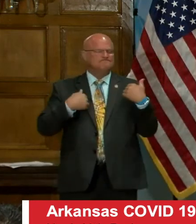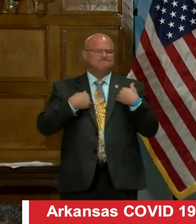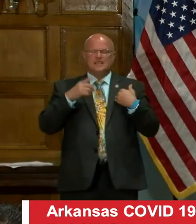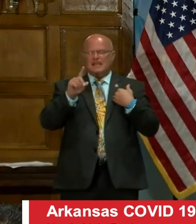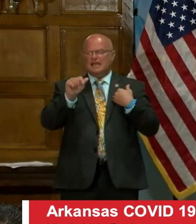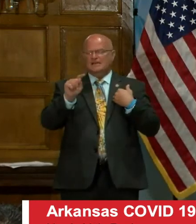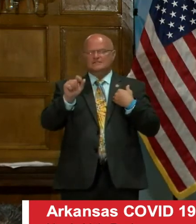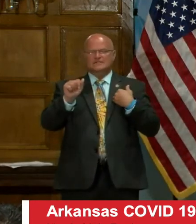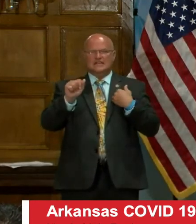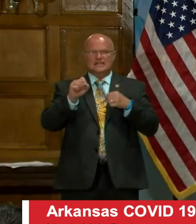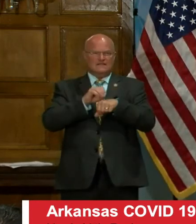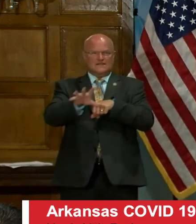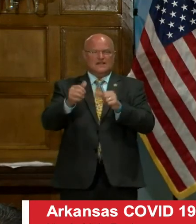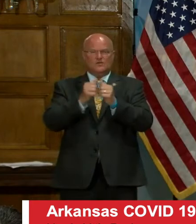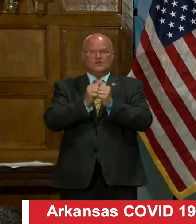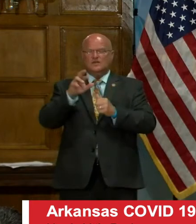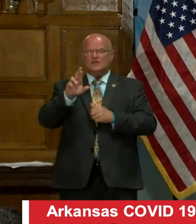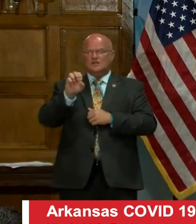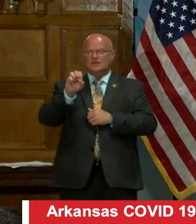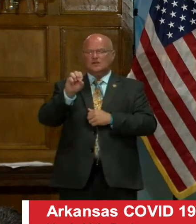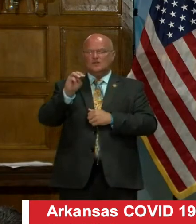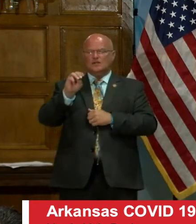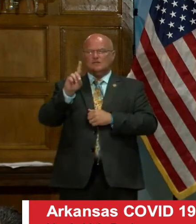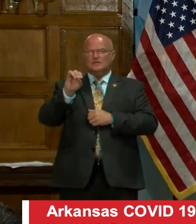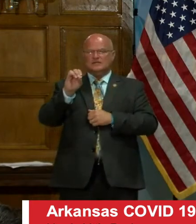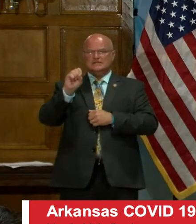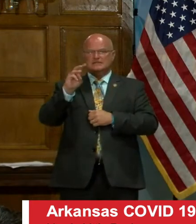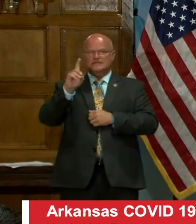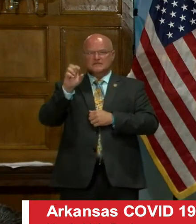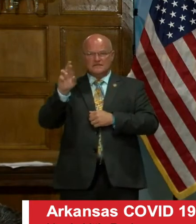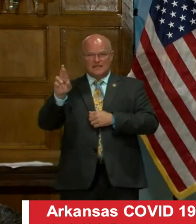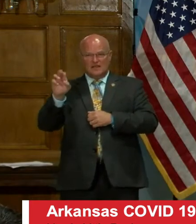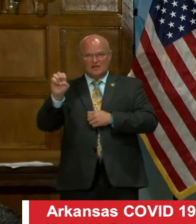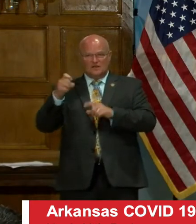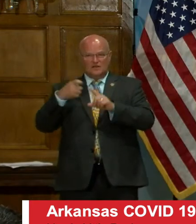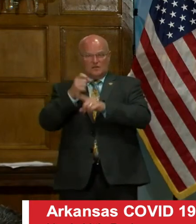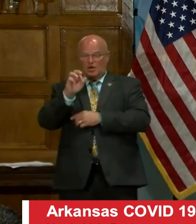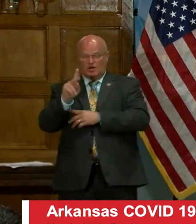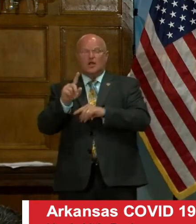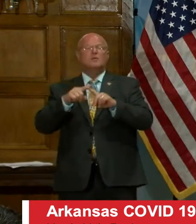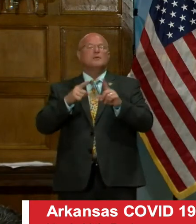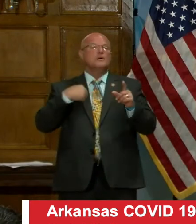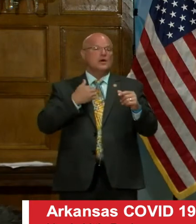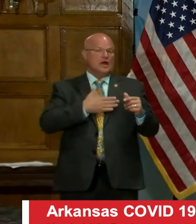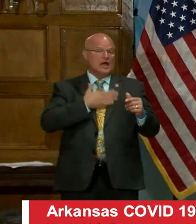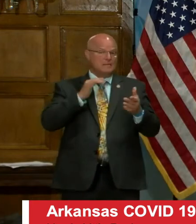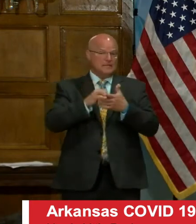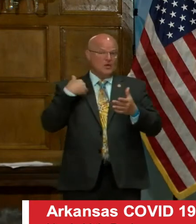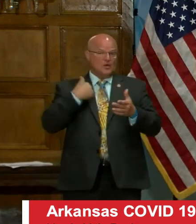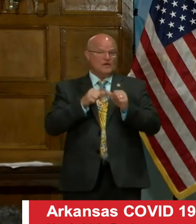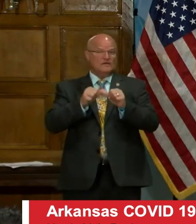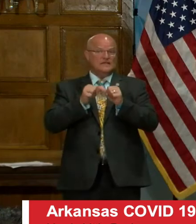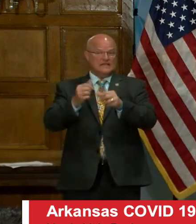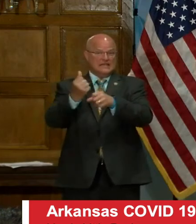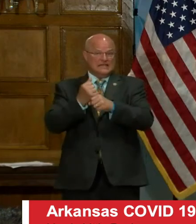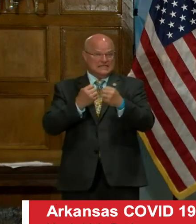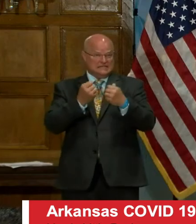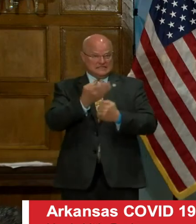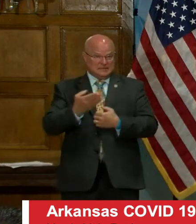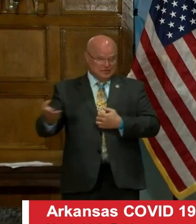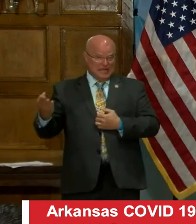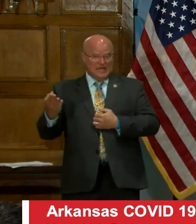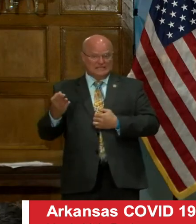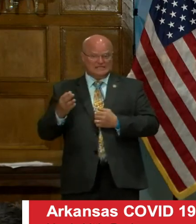on effectiveness of remdesivir from Arkansas at this point, but we are happy that we have continued to get